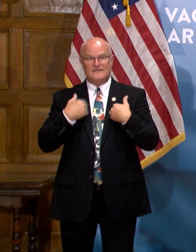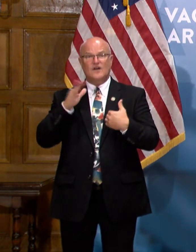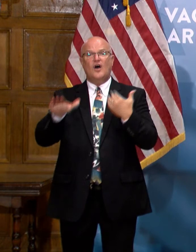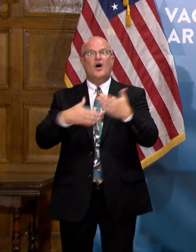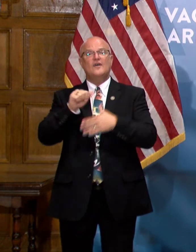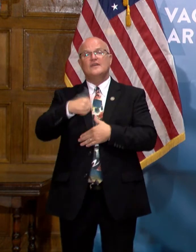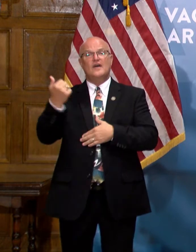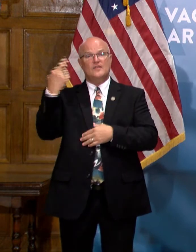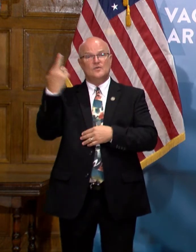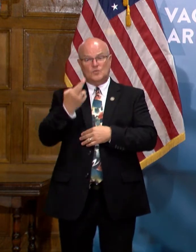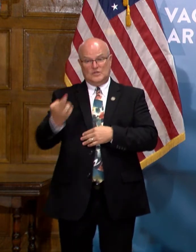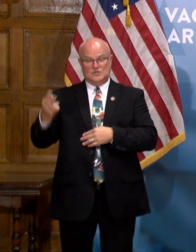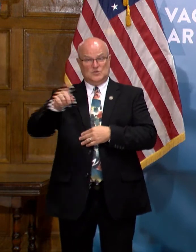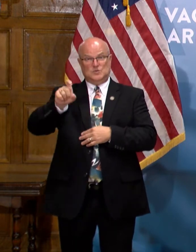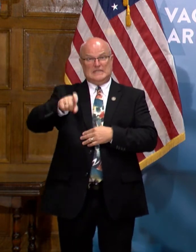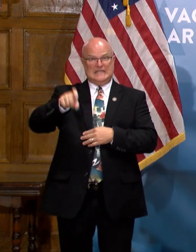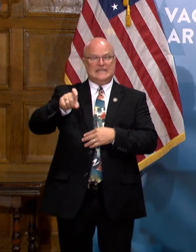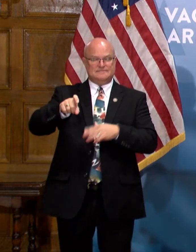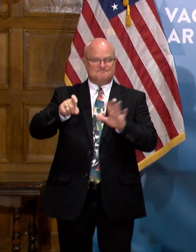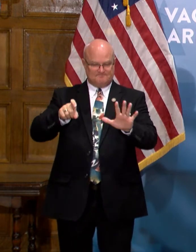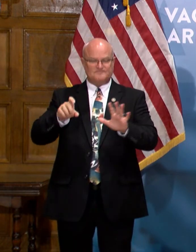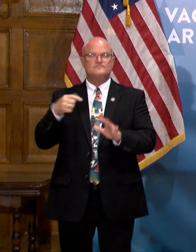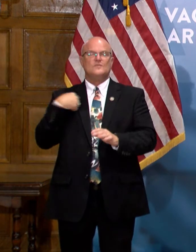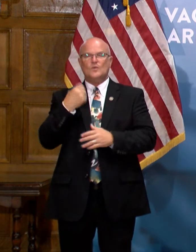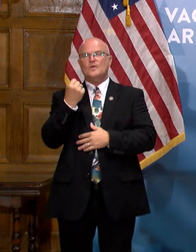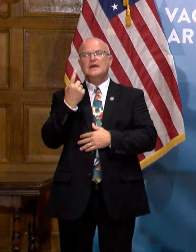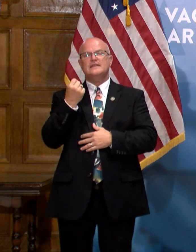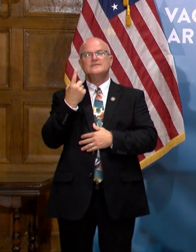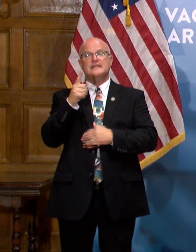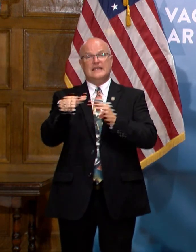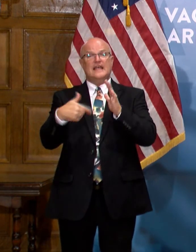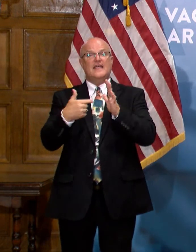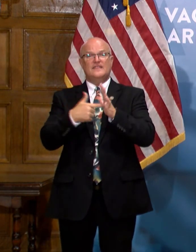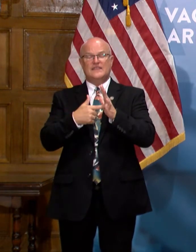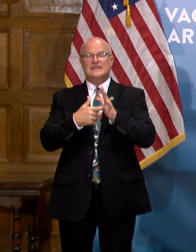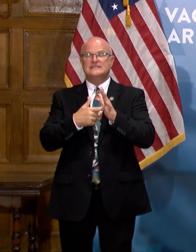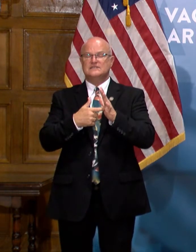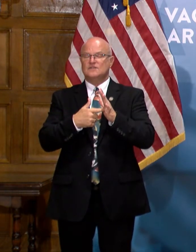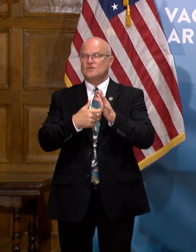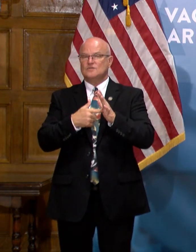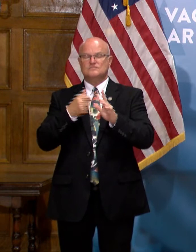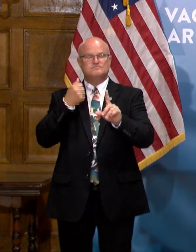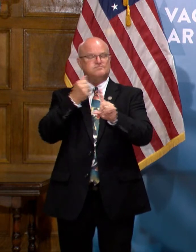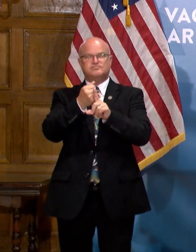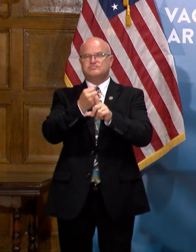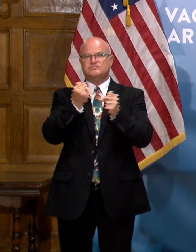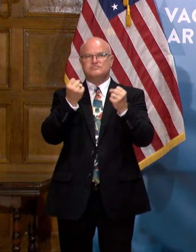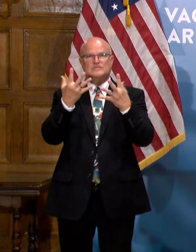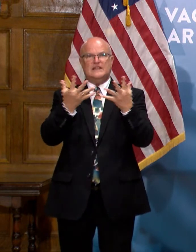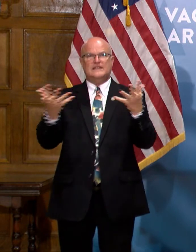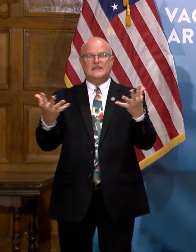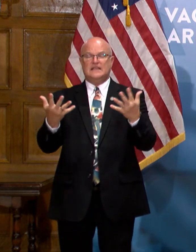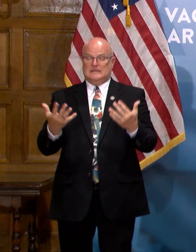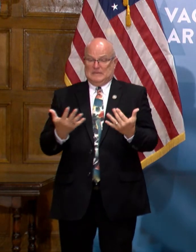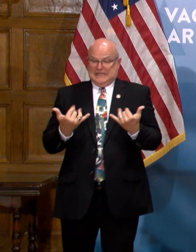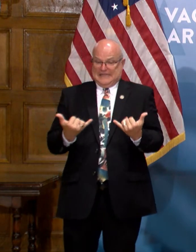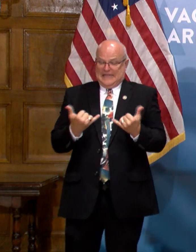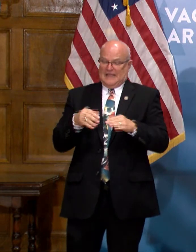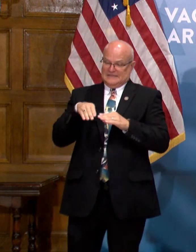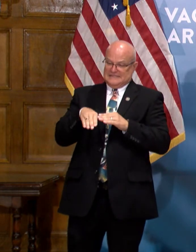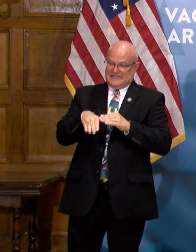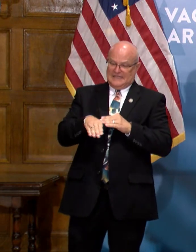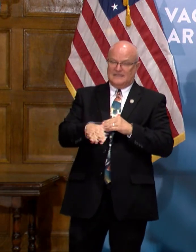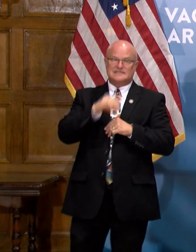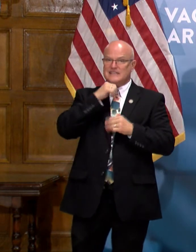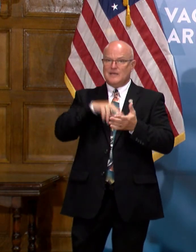all the other resources that we need. So we understand that this has thrown us a lot of curves, and just because we're going down now does not